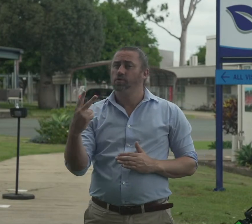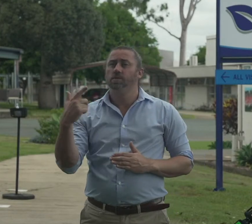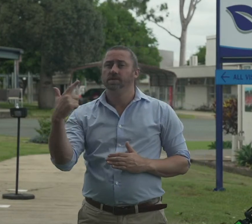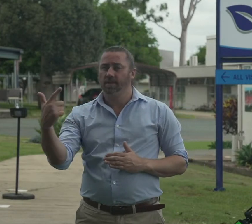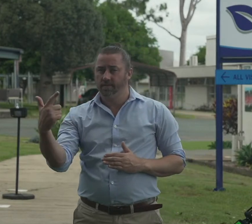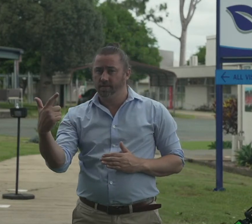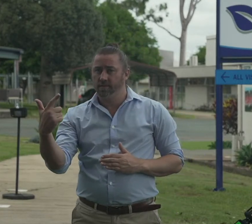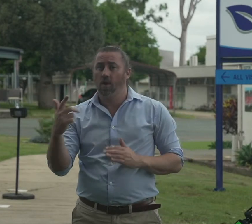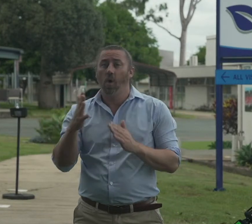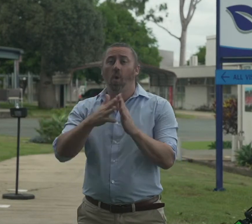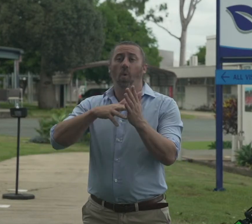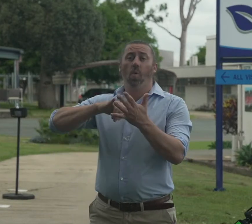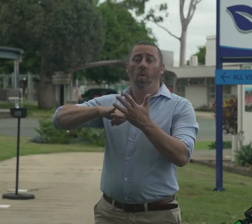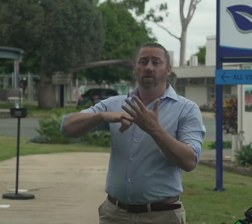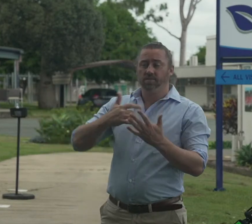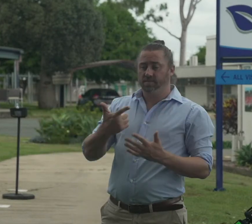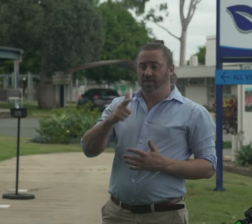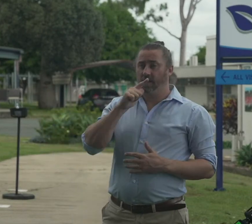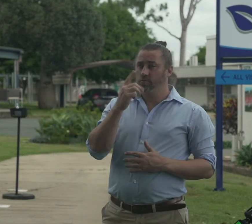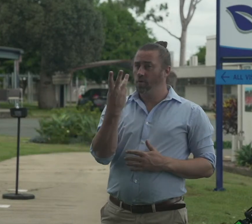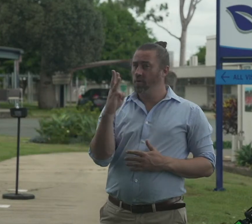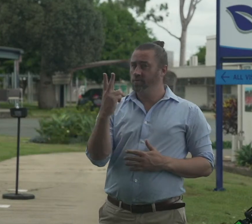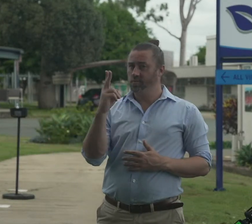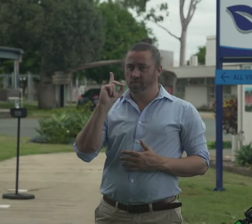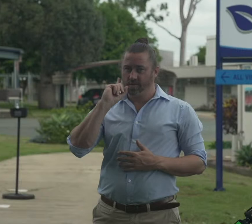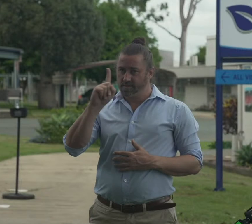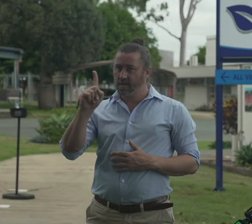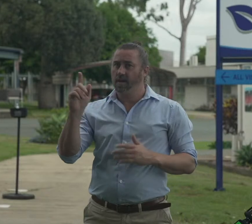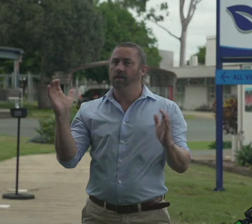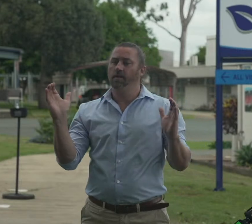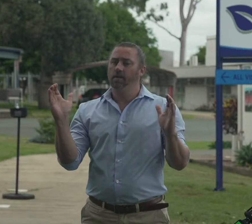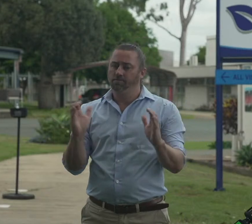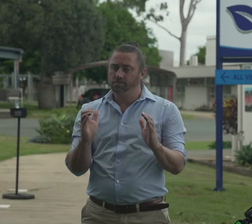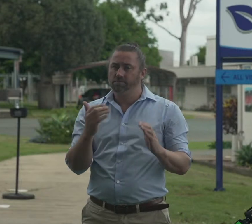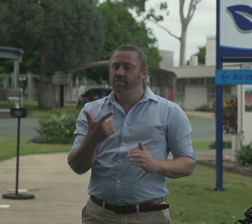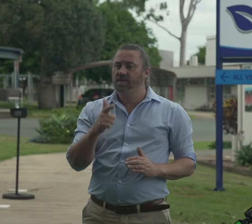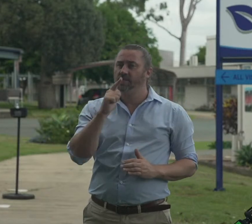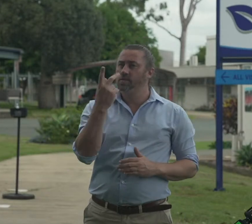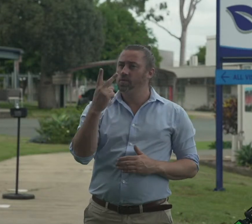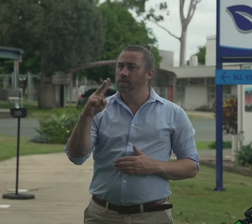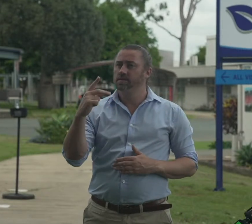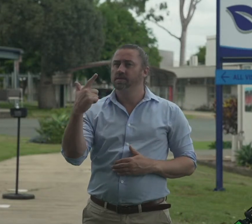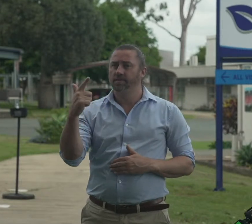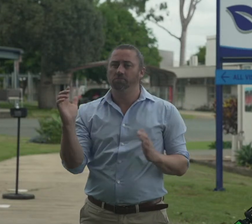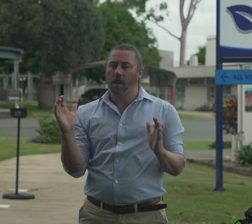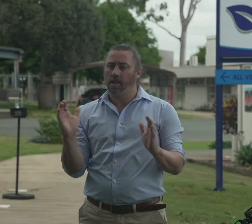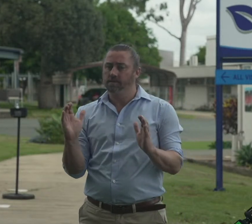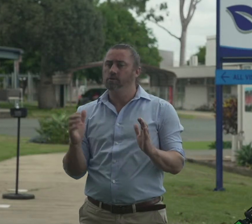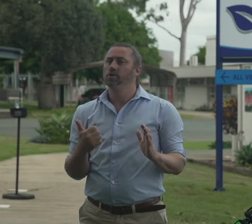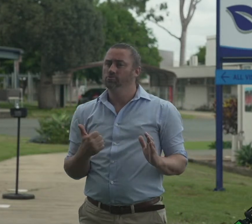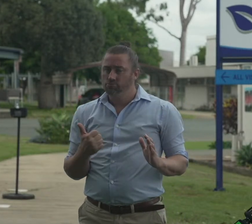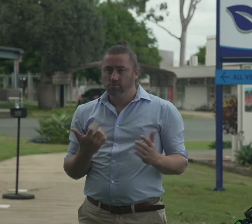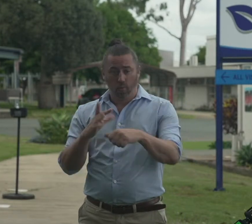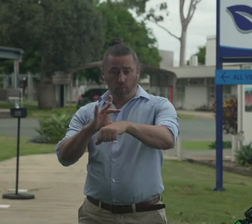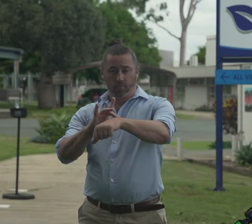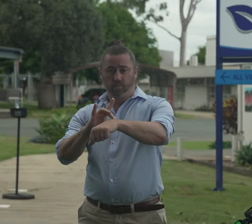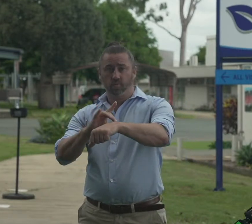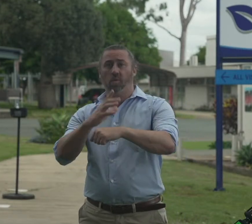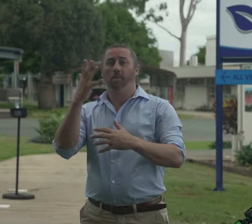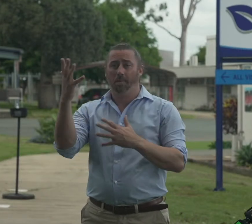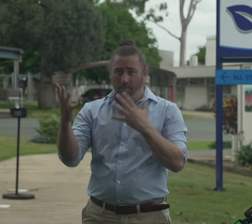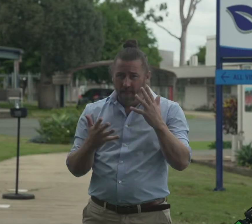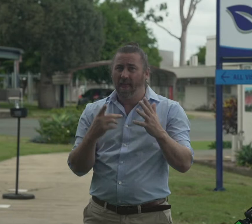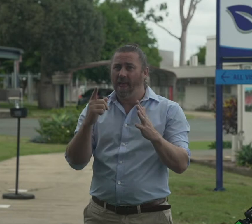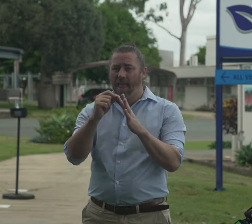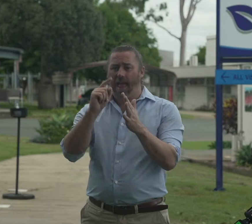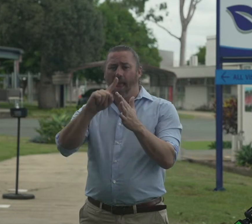from 732. This is a gradual decline in admissions in hospital, and this clearly again demonstrates that we are past